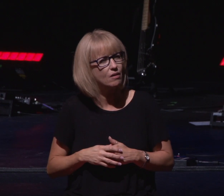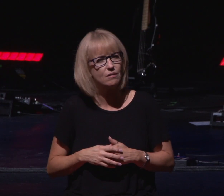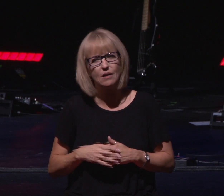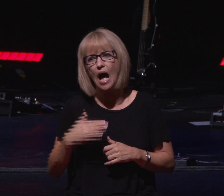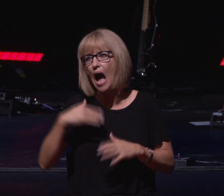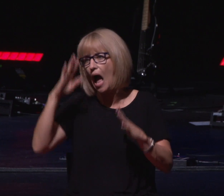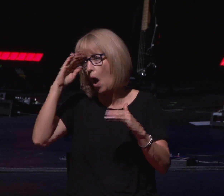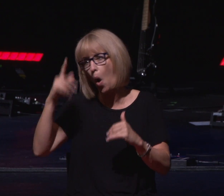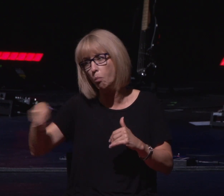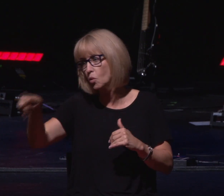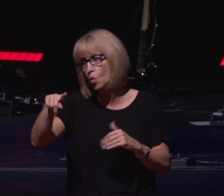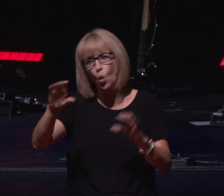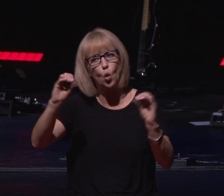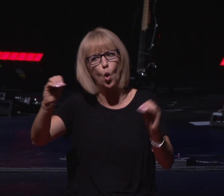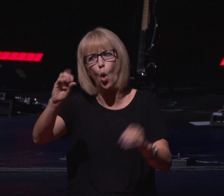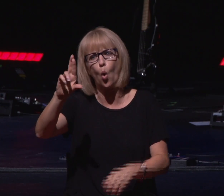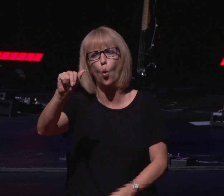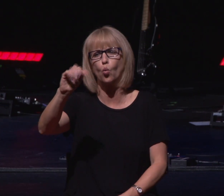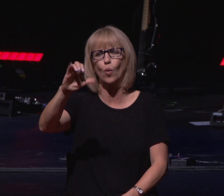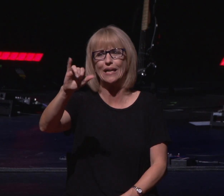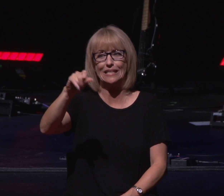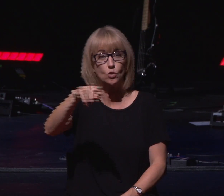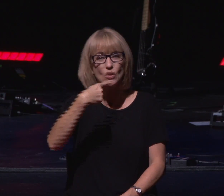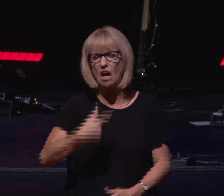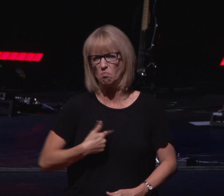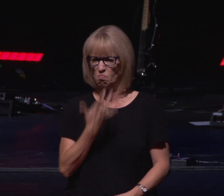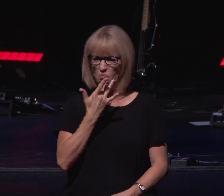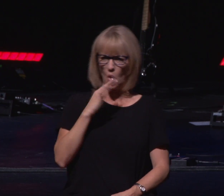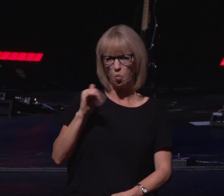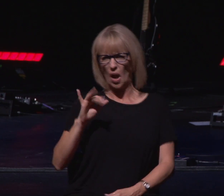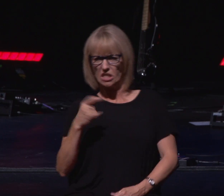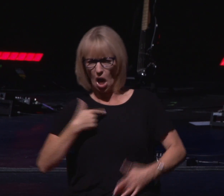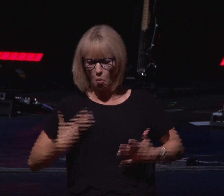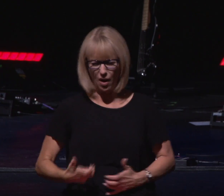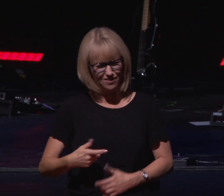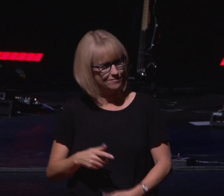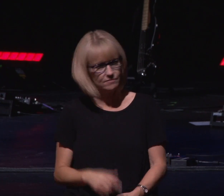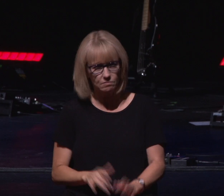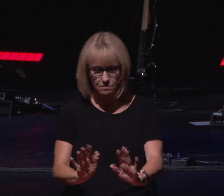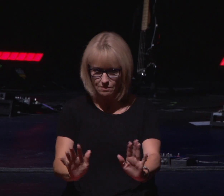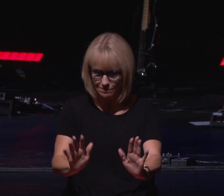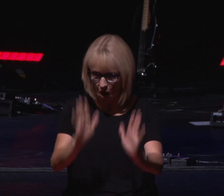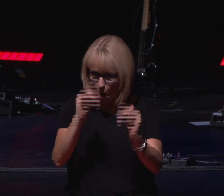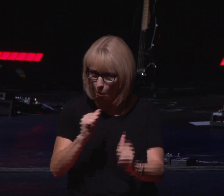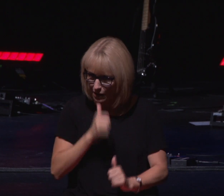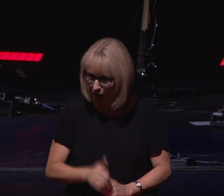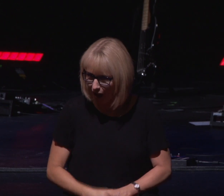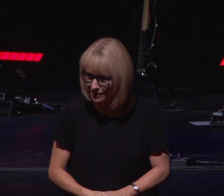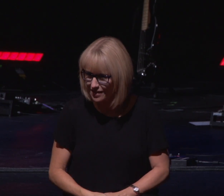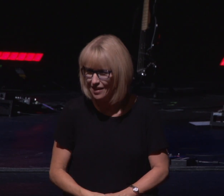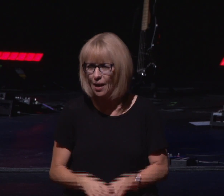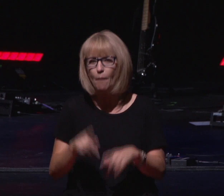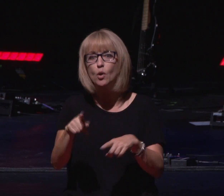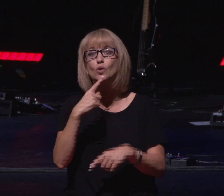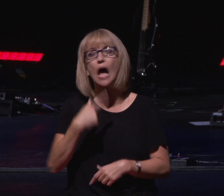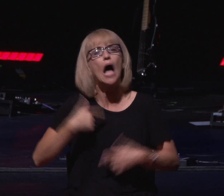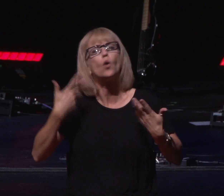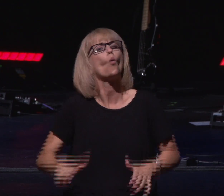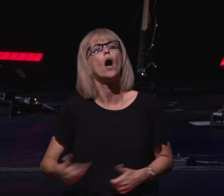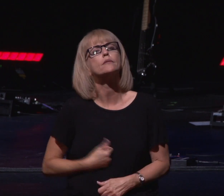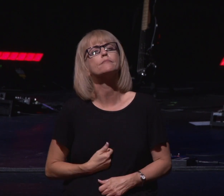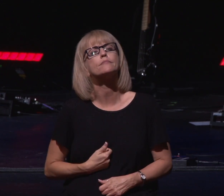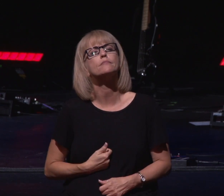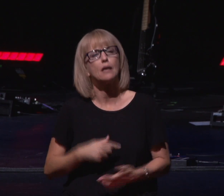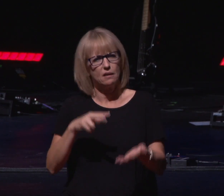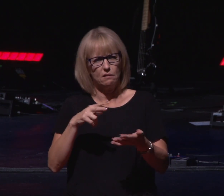racist in this room. I hope there's no one that says, I want to be a racist. That wouldn't be right. But it's got to go more than just that. It's got to be saying, I